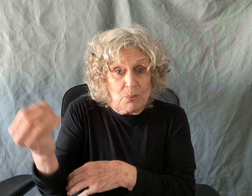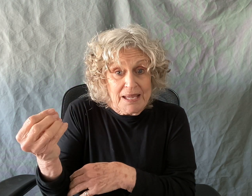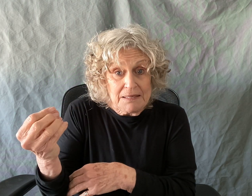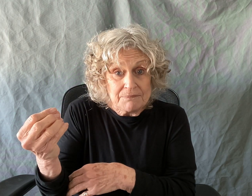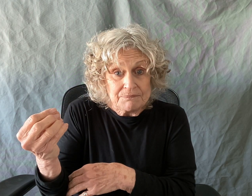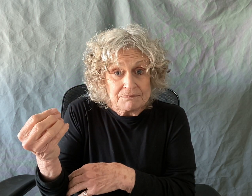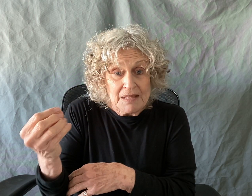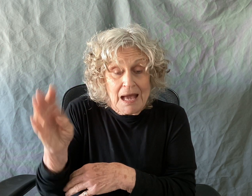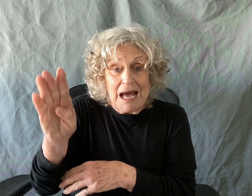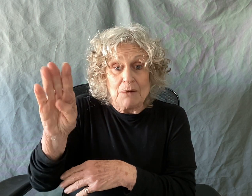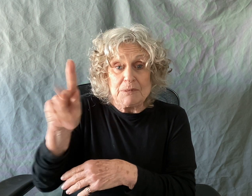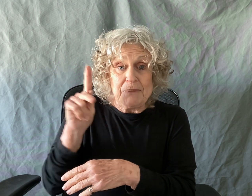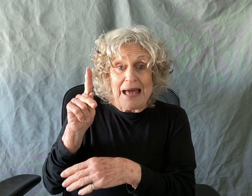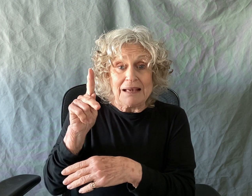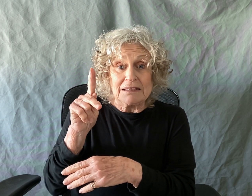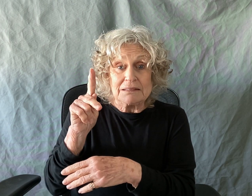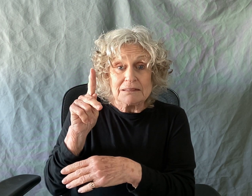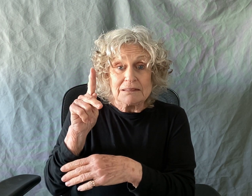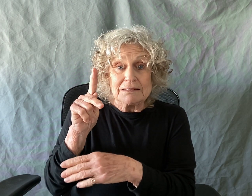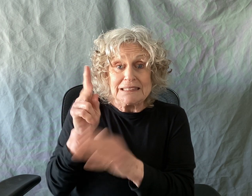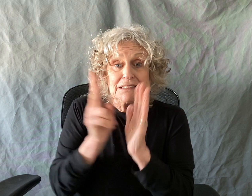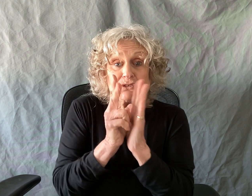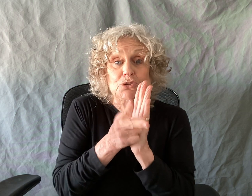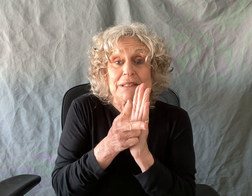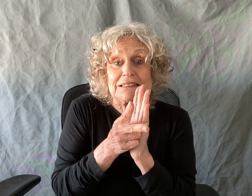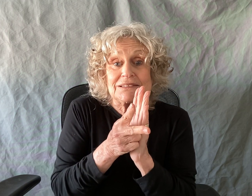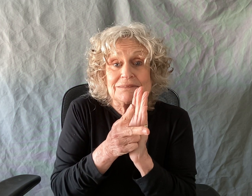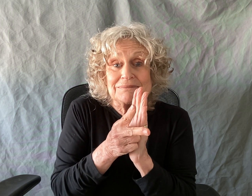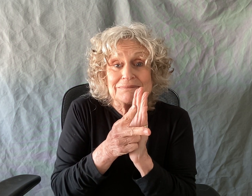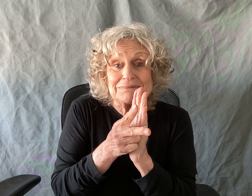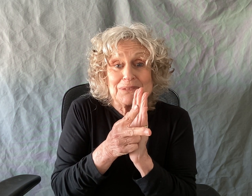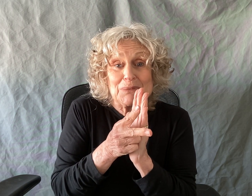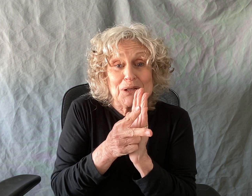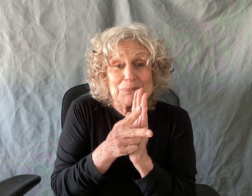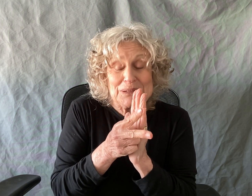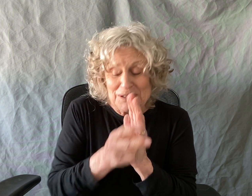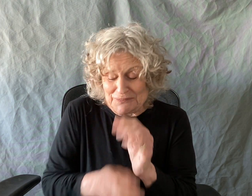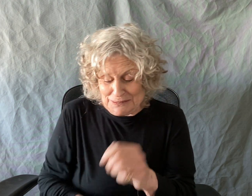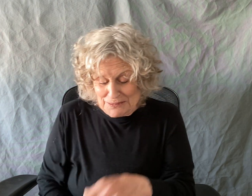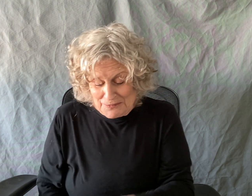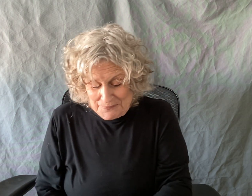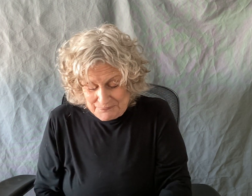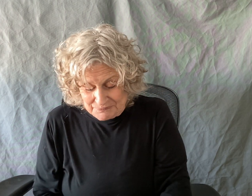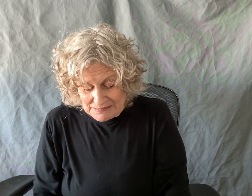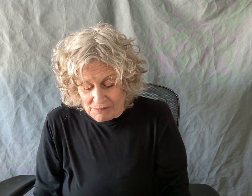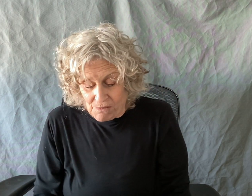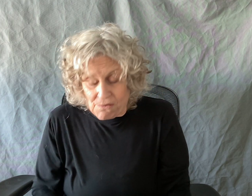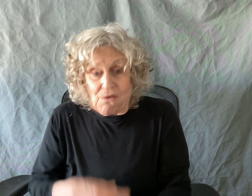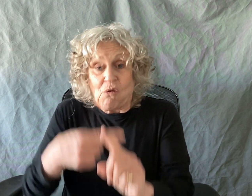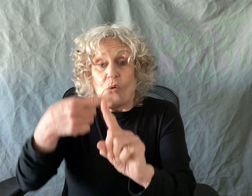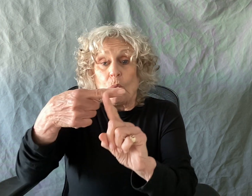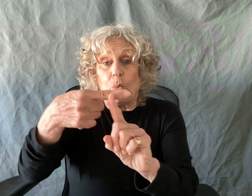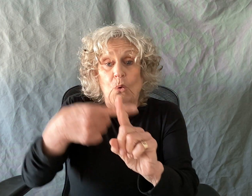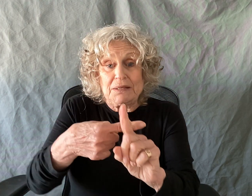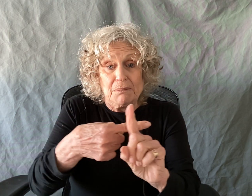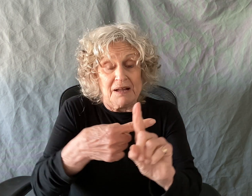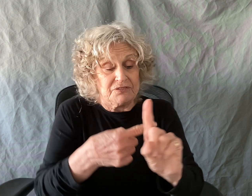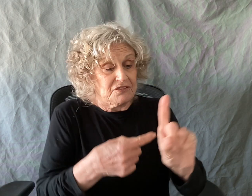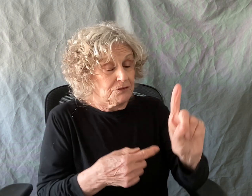away. I'll be back in 2 minutes. I'm not going to be gone very long. 1 month. So